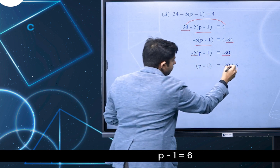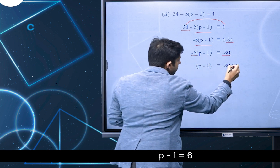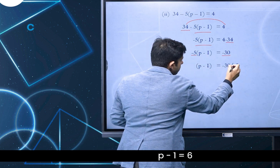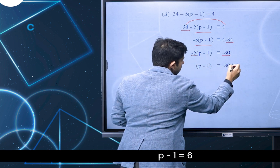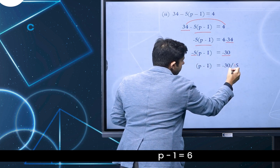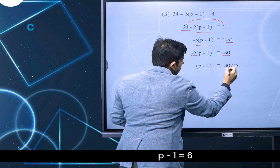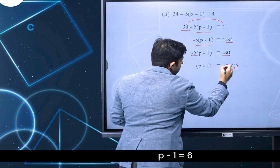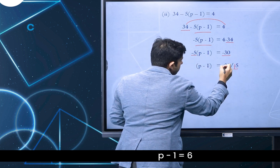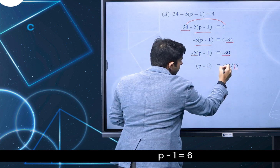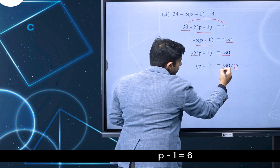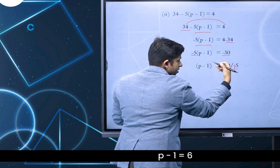P minus 1 equals to